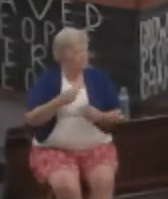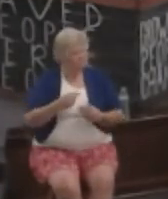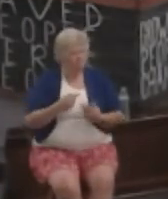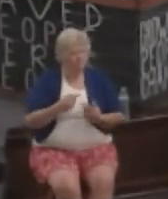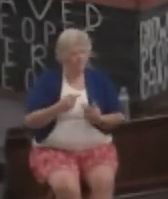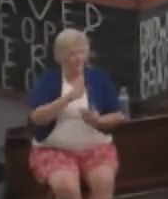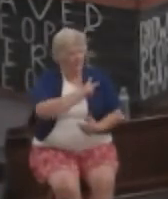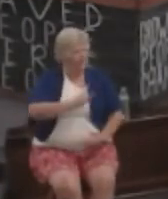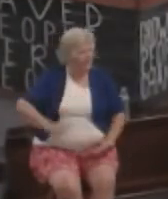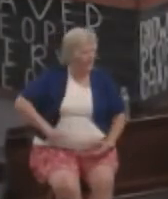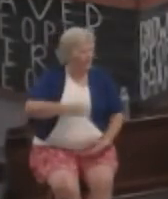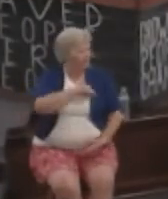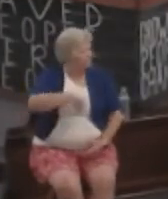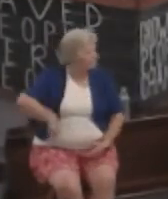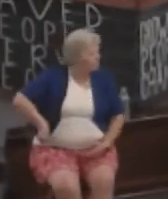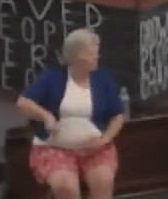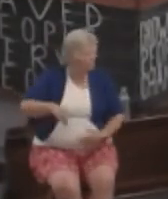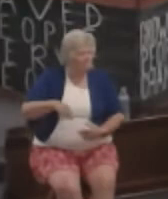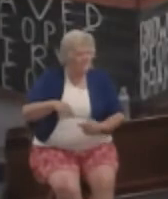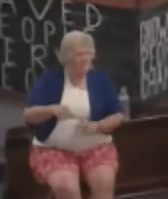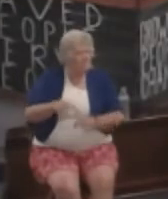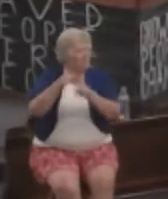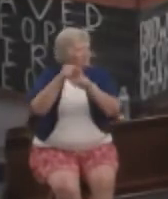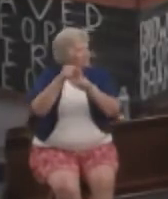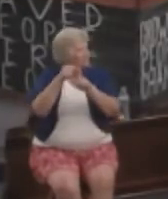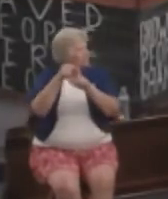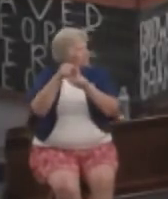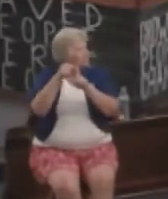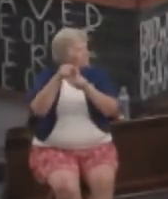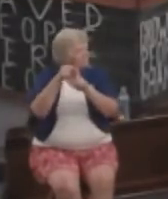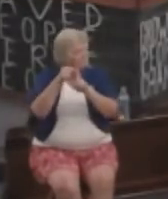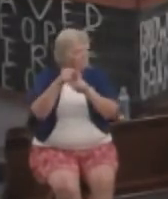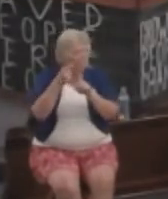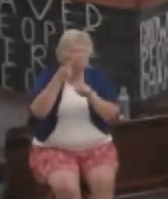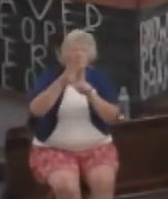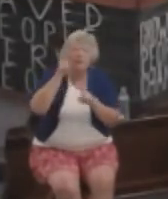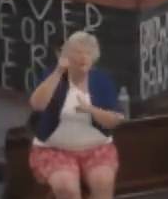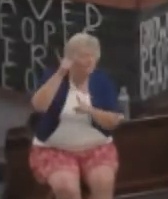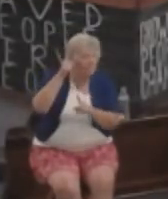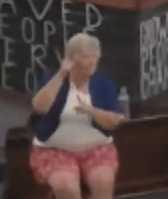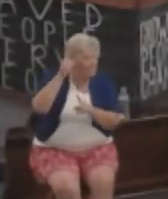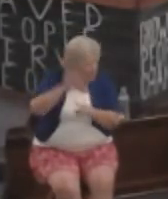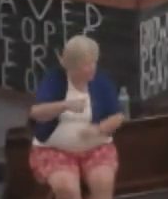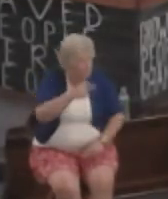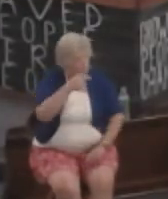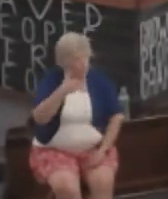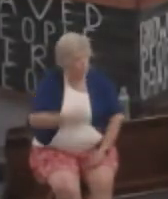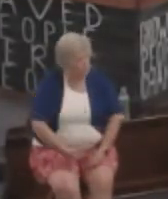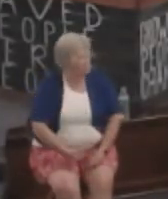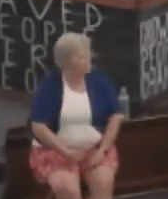nation, specially chosen by God. That is who I am.